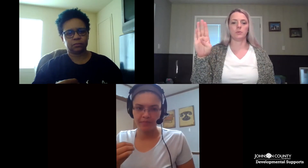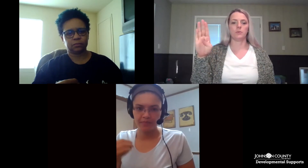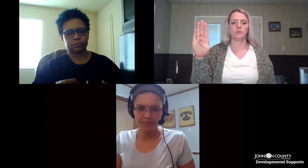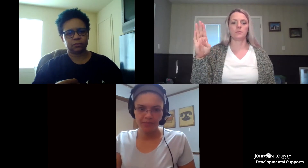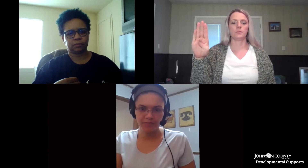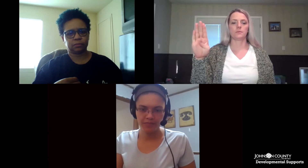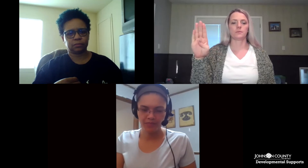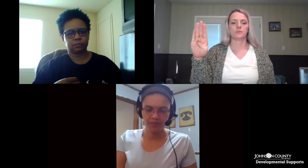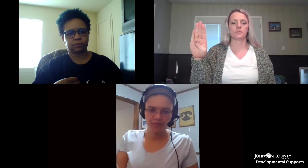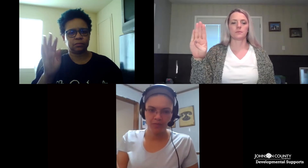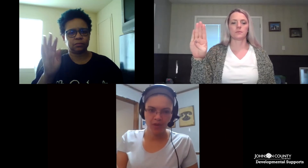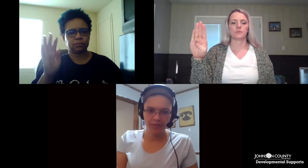Blue.